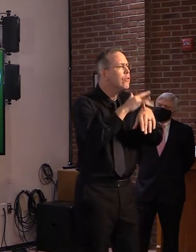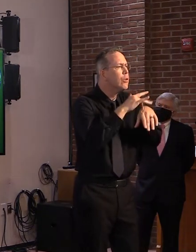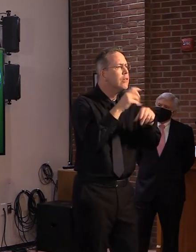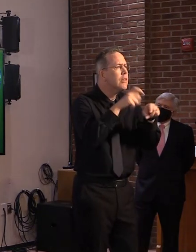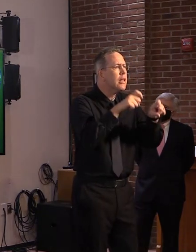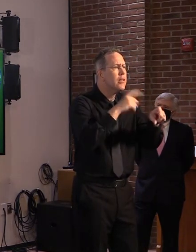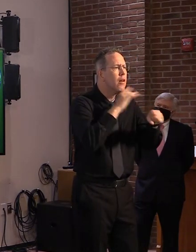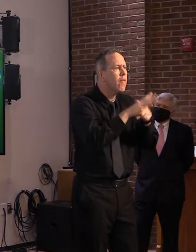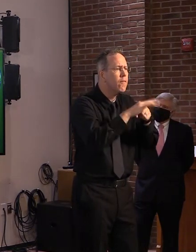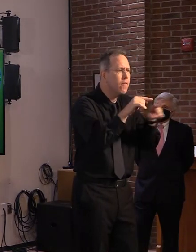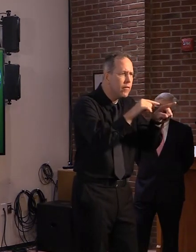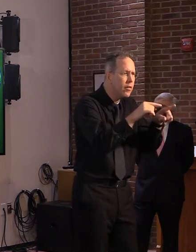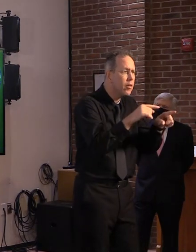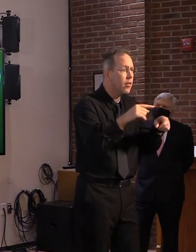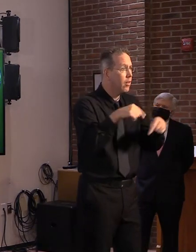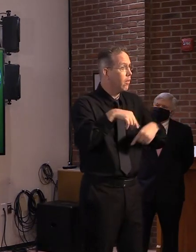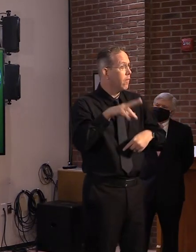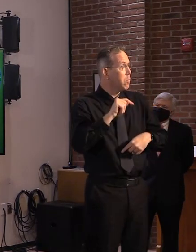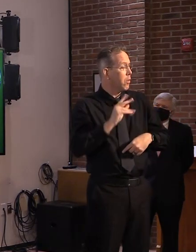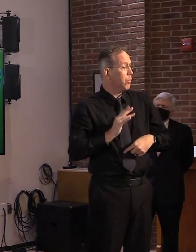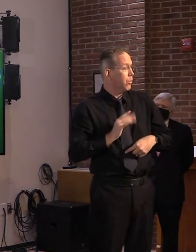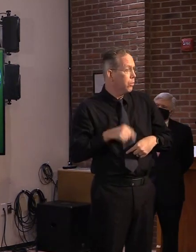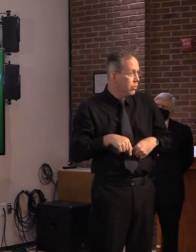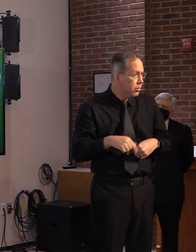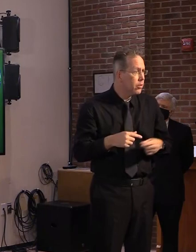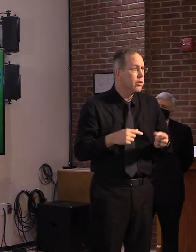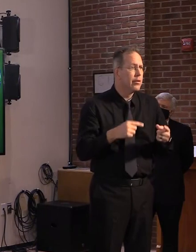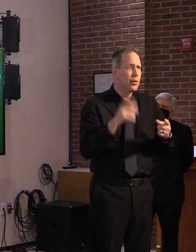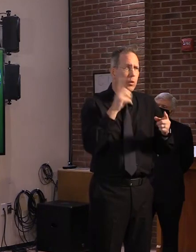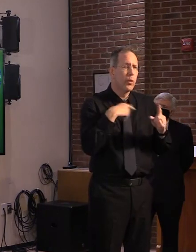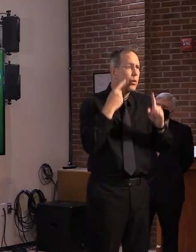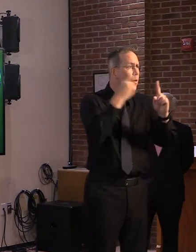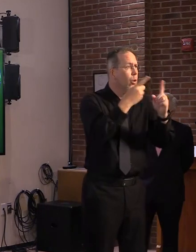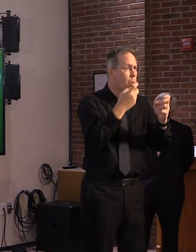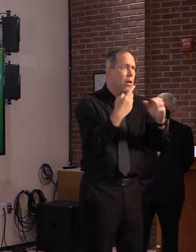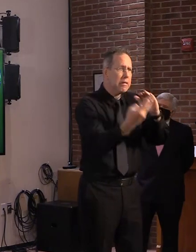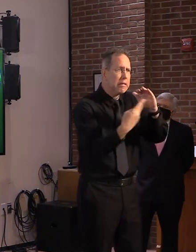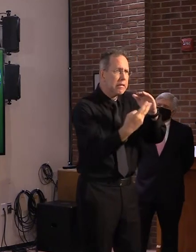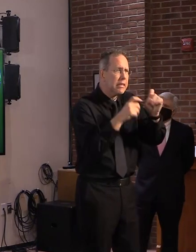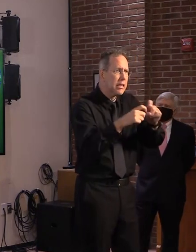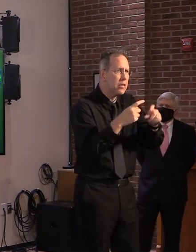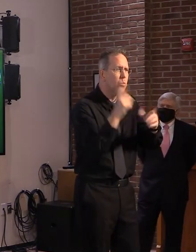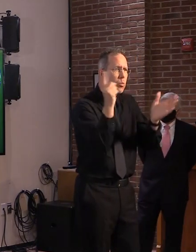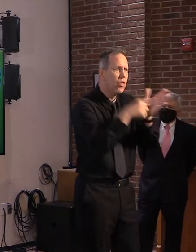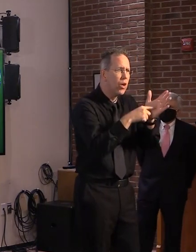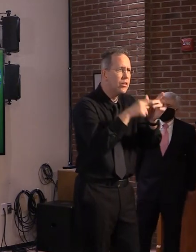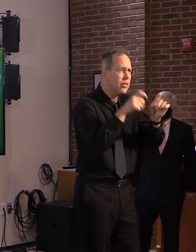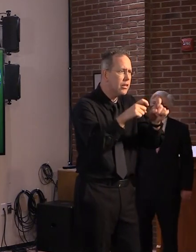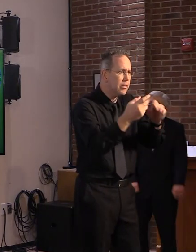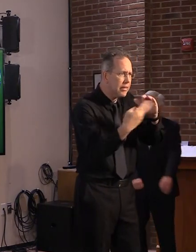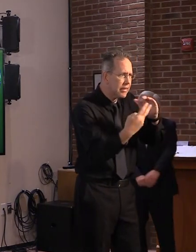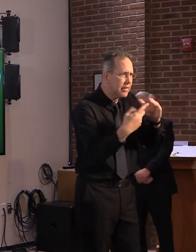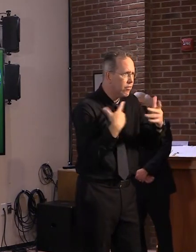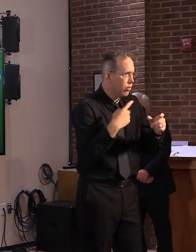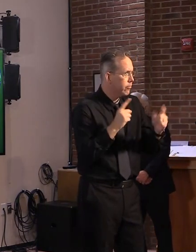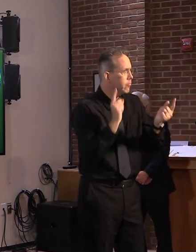surpassed the quantity we thought we would need for minimum surveillance testing in the population.